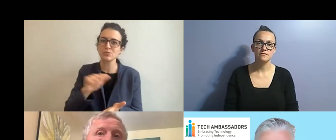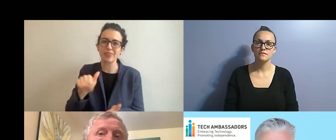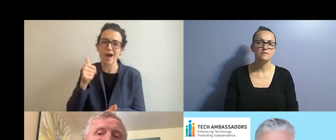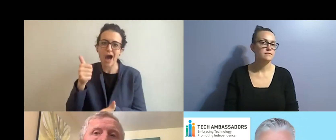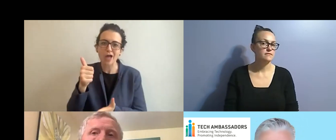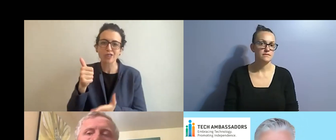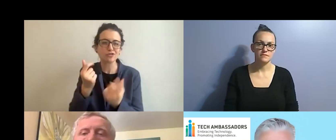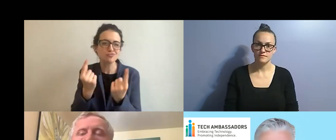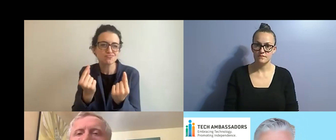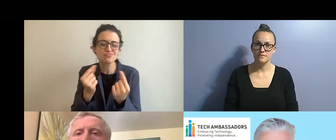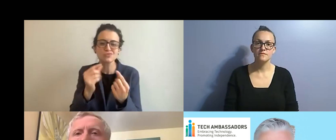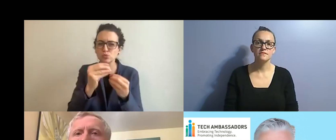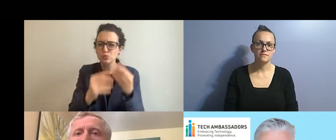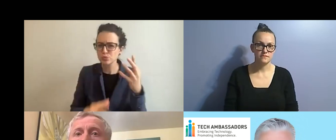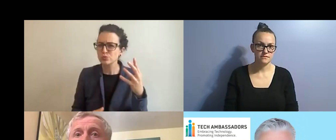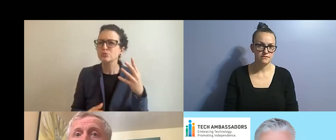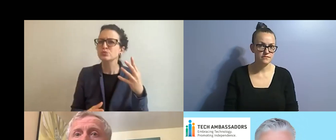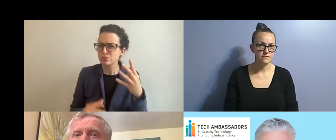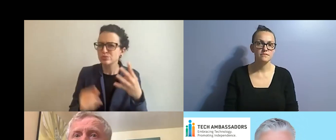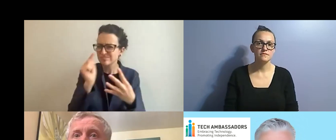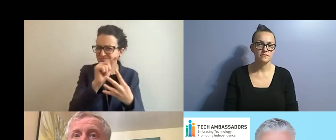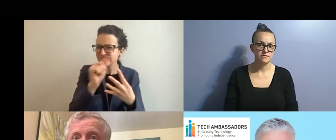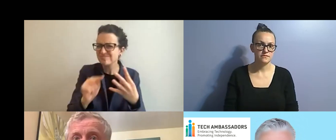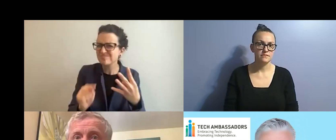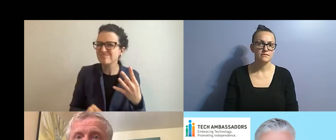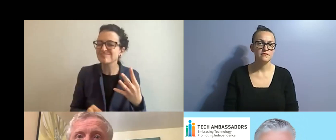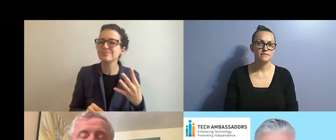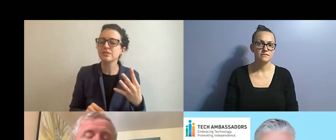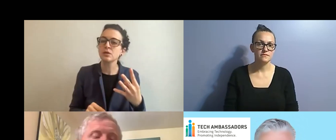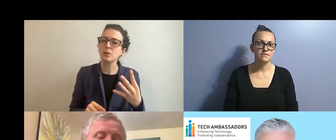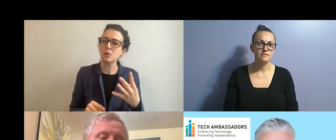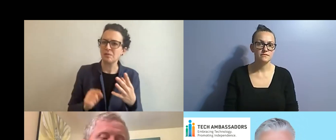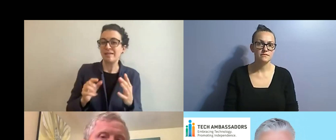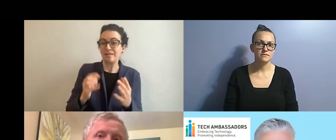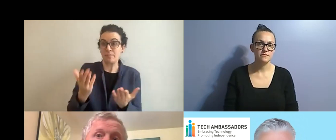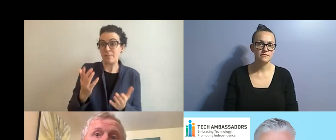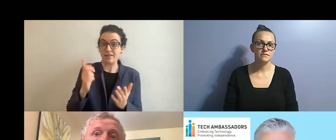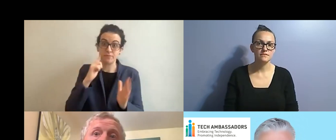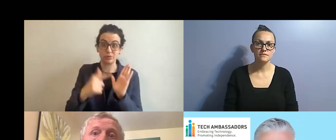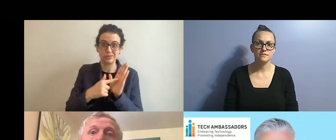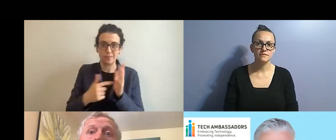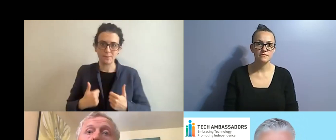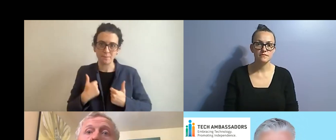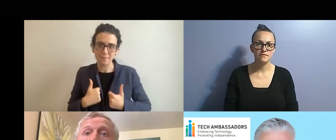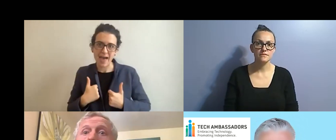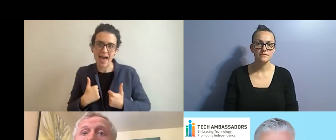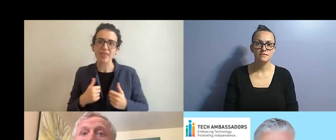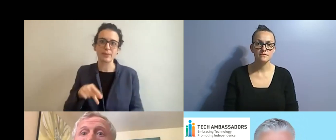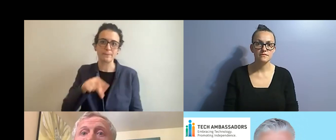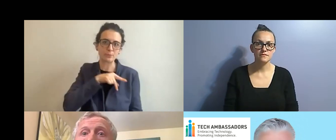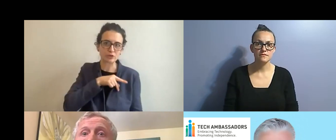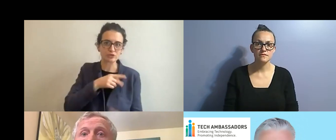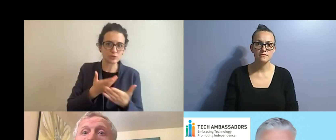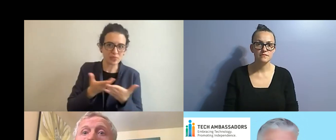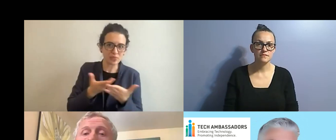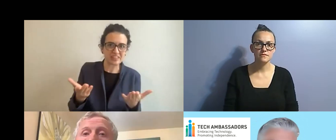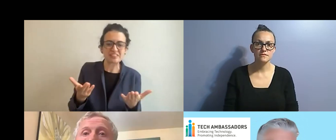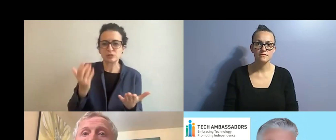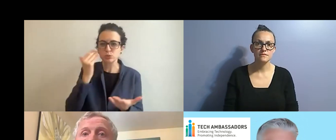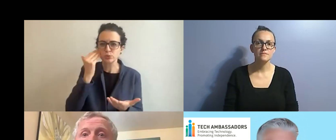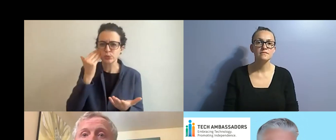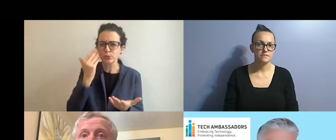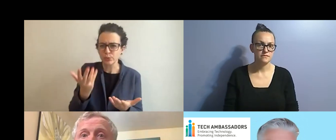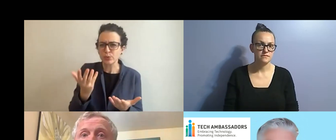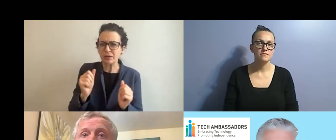us do something that's personal, but it can guide us to the